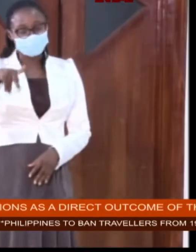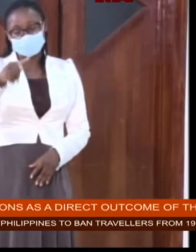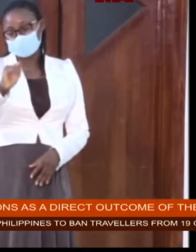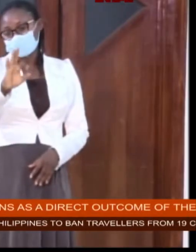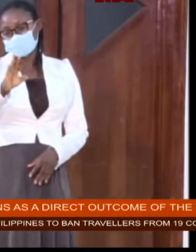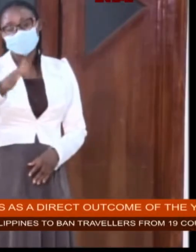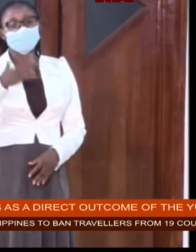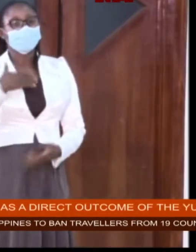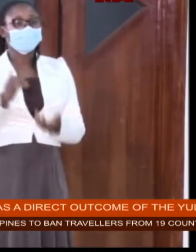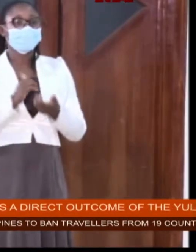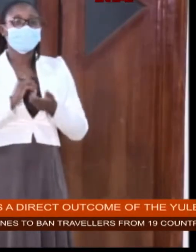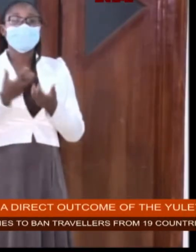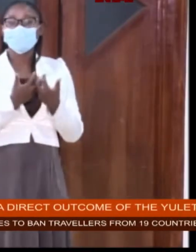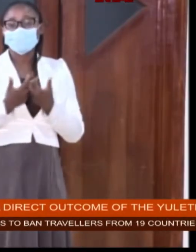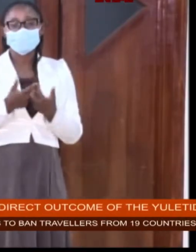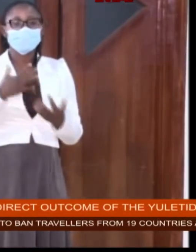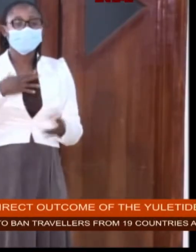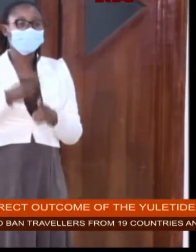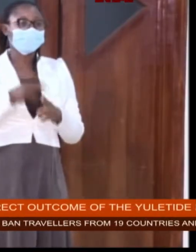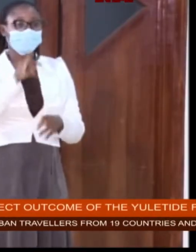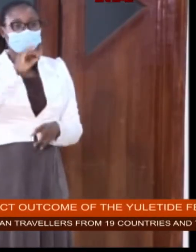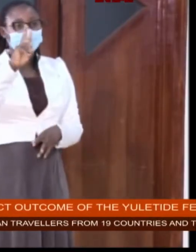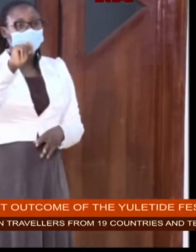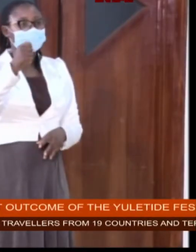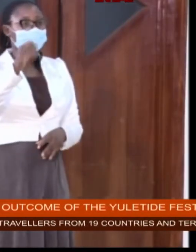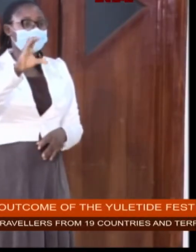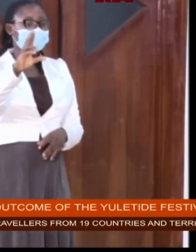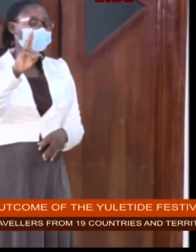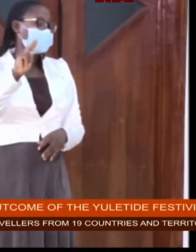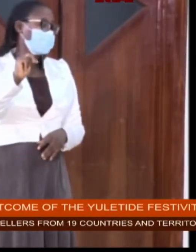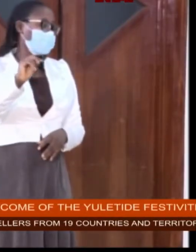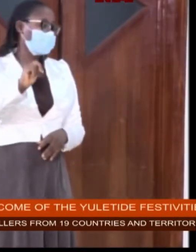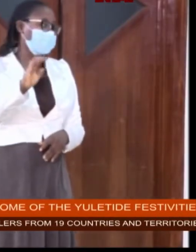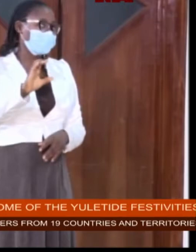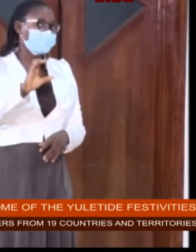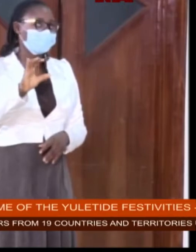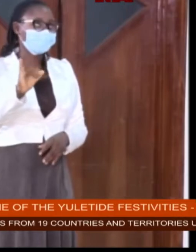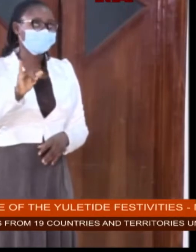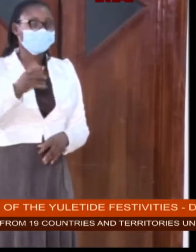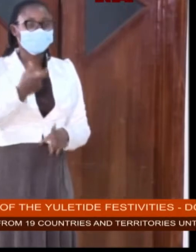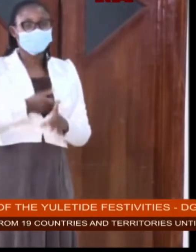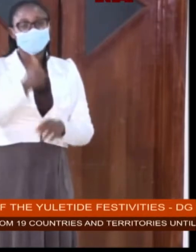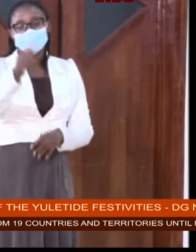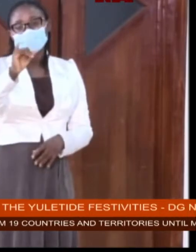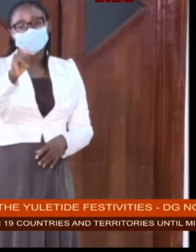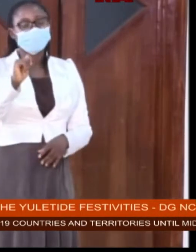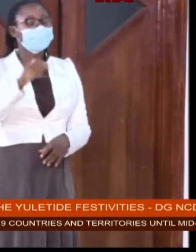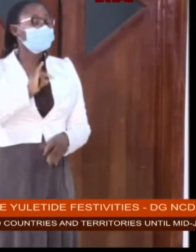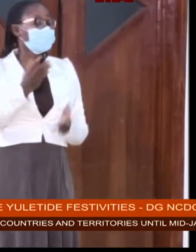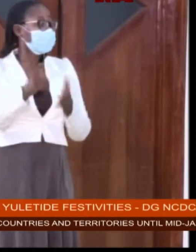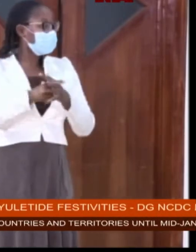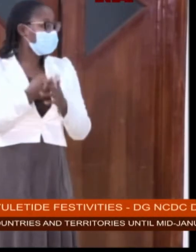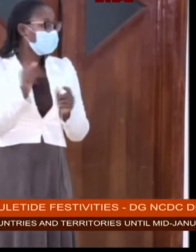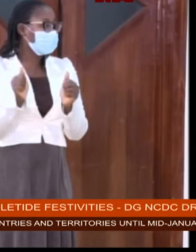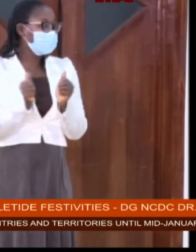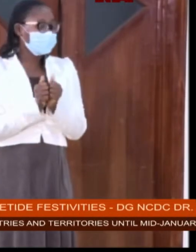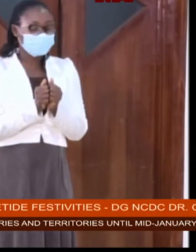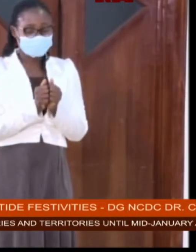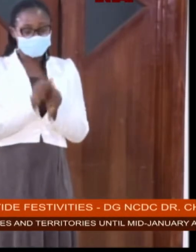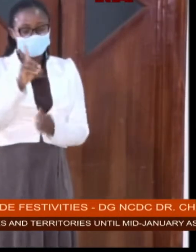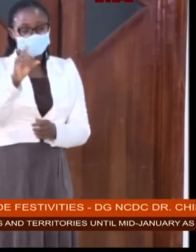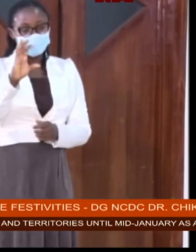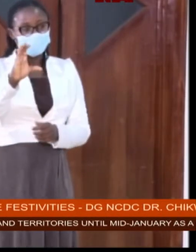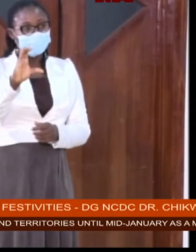my colleagues, good evening. My name is Nancy Oyedia Orom from AIT. I would like to start with the DG of NCDC.